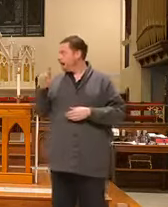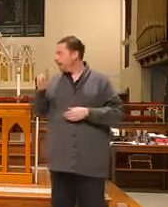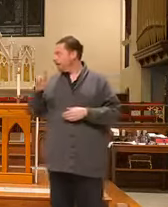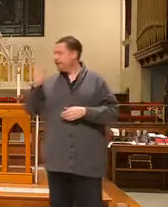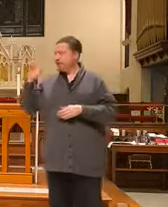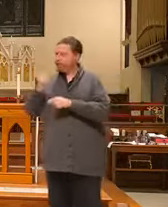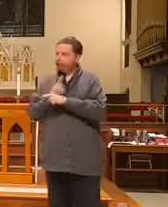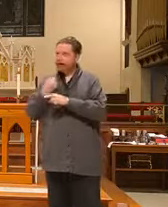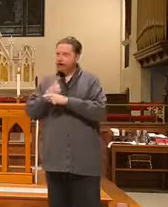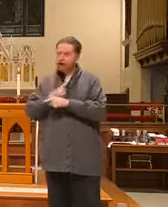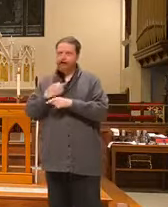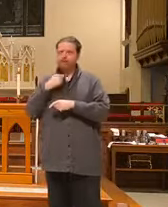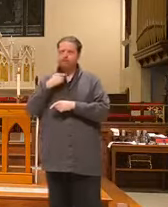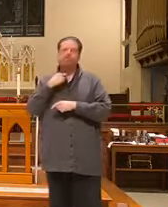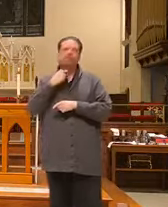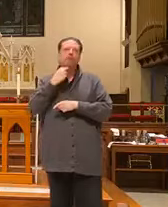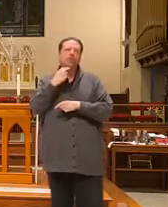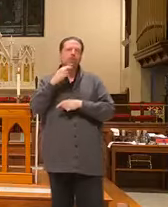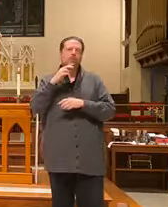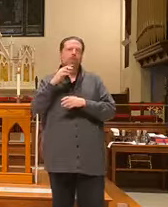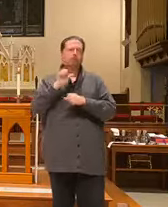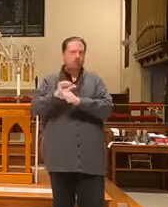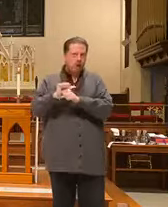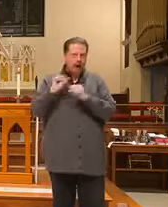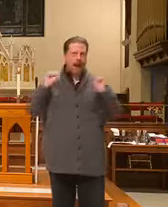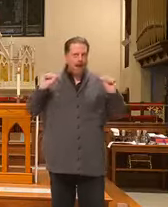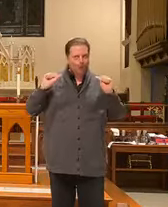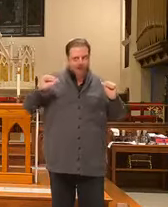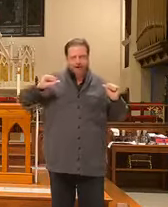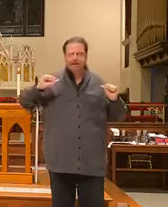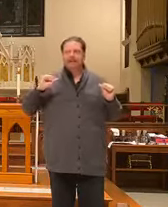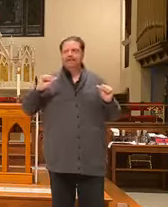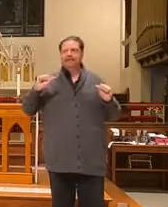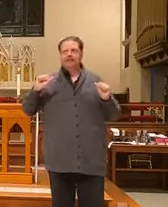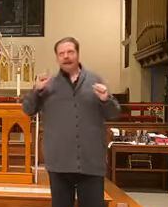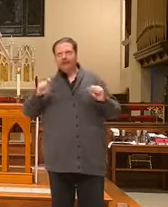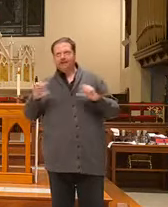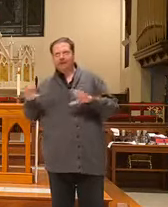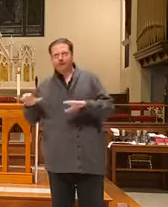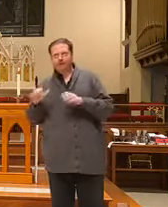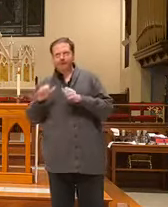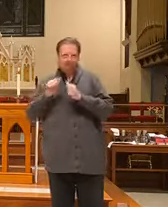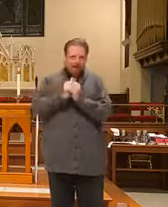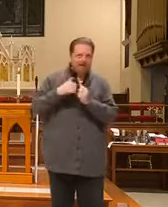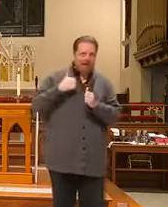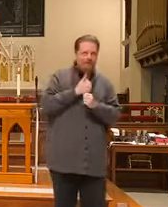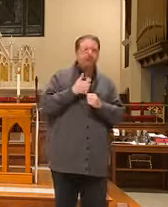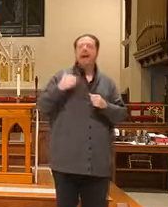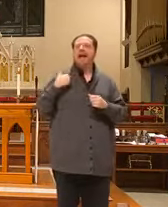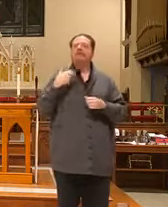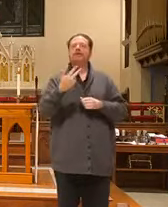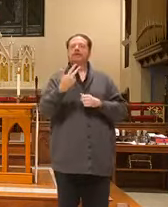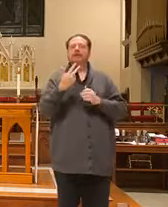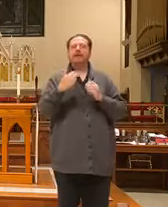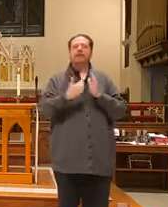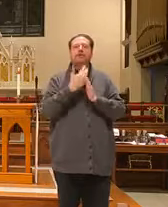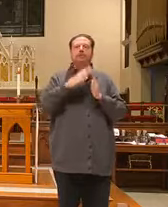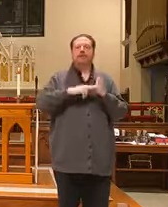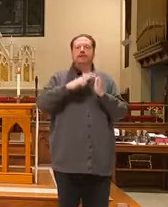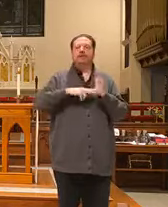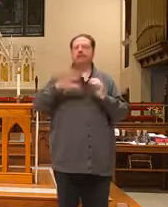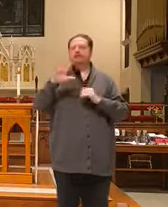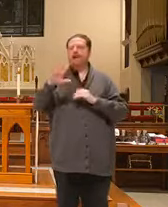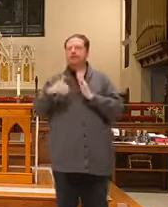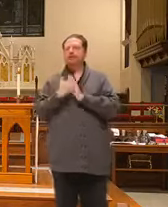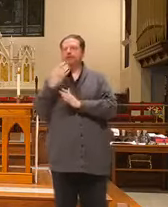their regular workout with us making a bunch of noise. But we have three new readers, five new